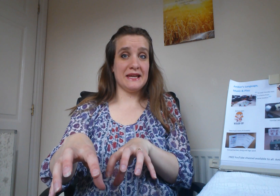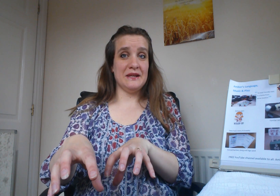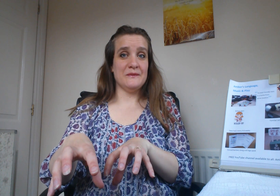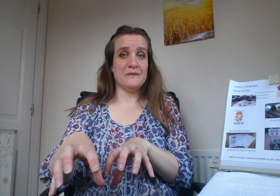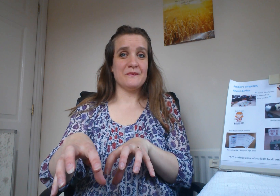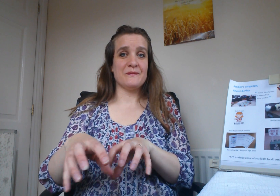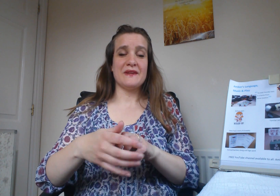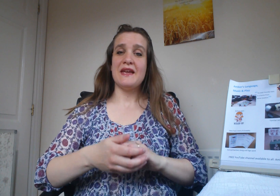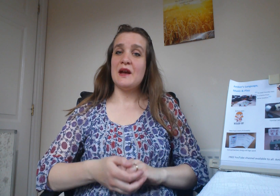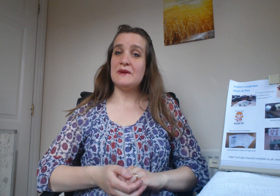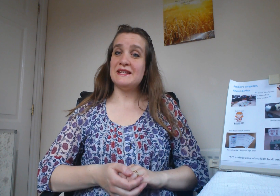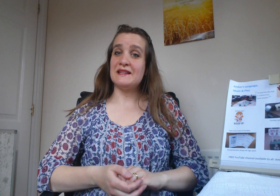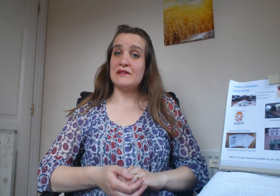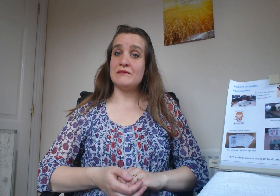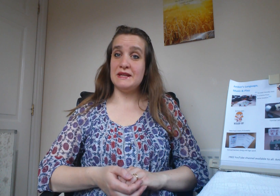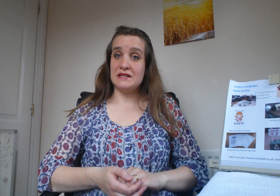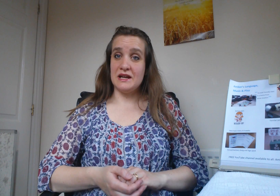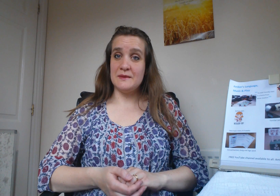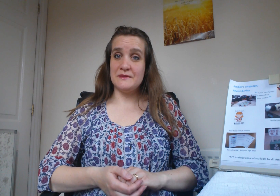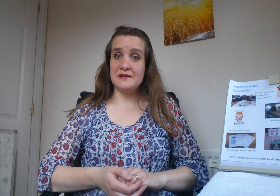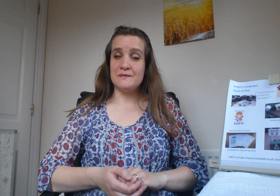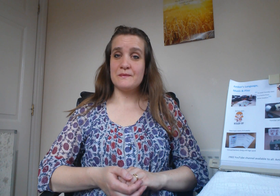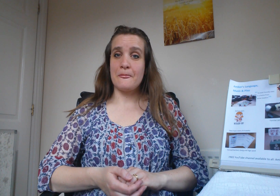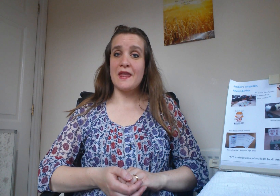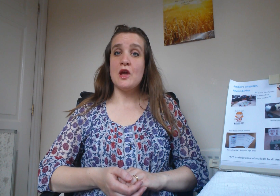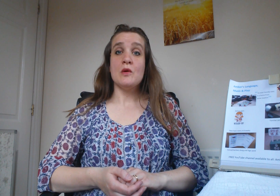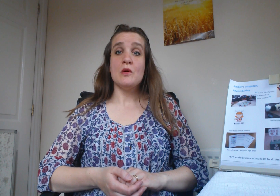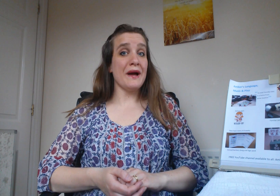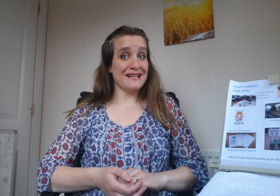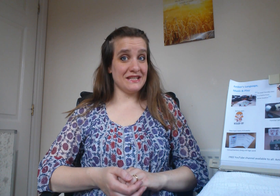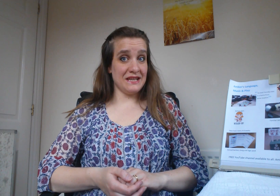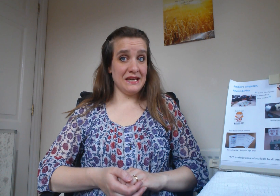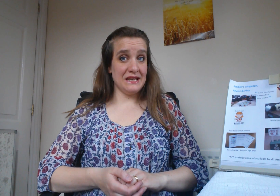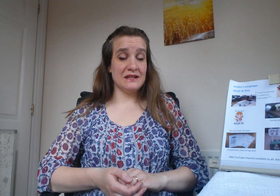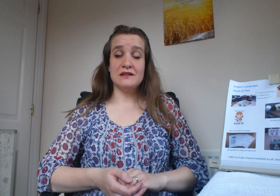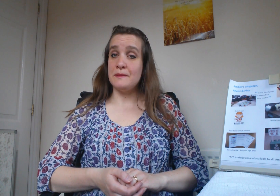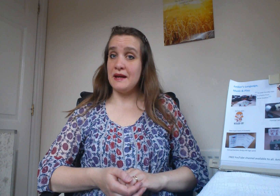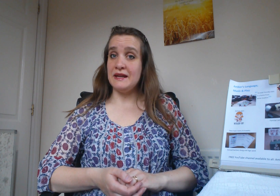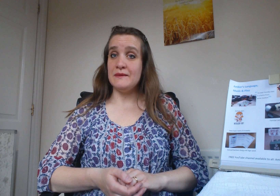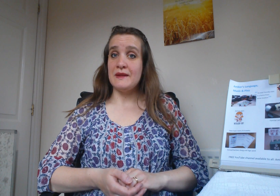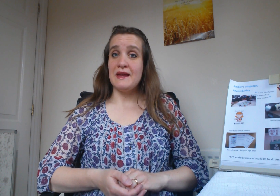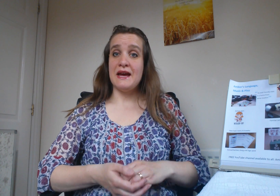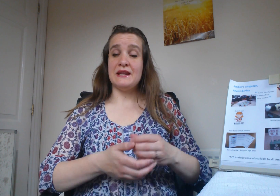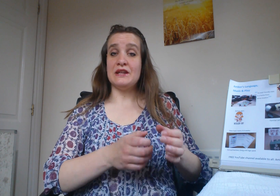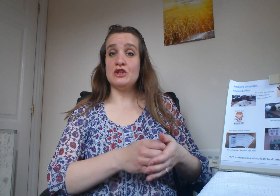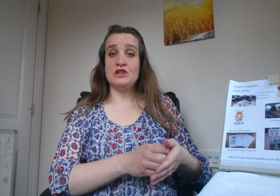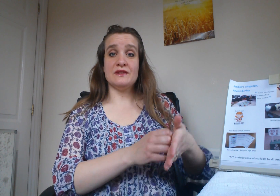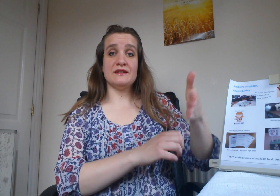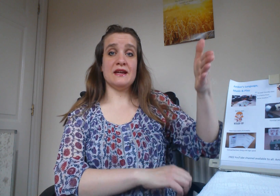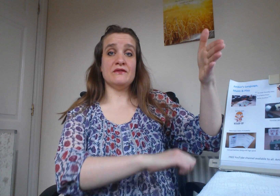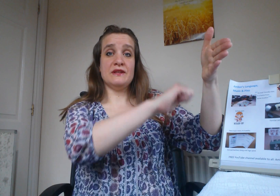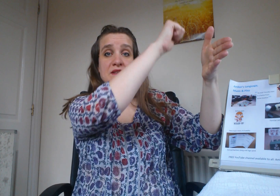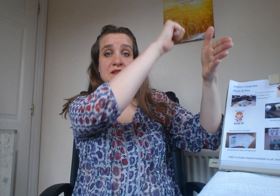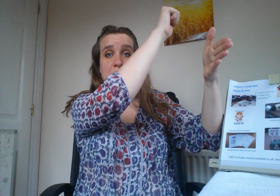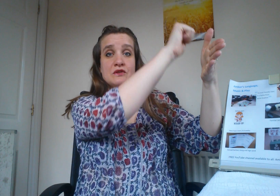l'animalerie. And we sing that 3 times. Pour acheter, to buy. And again, you can use a sign for this if you want